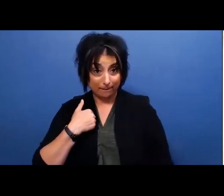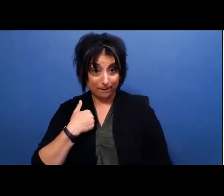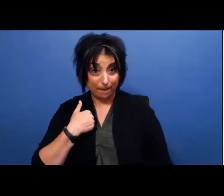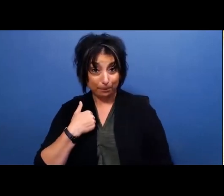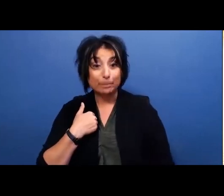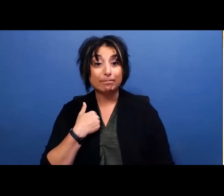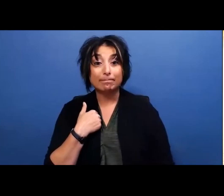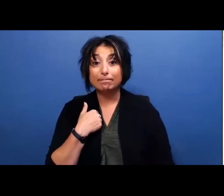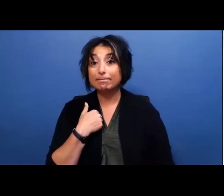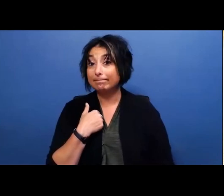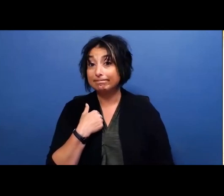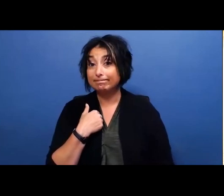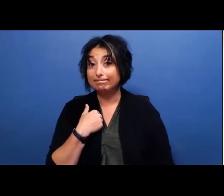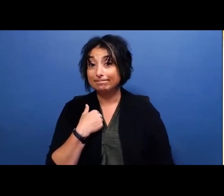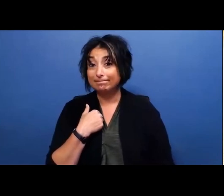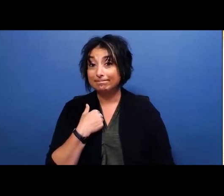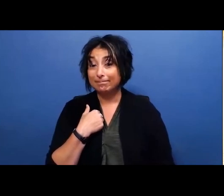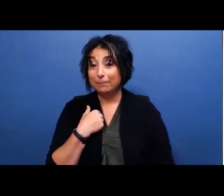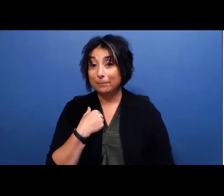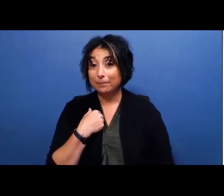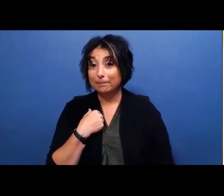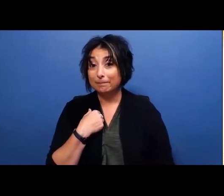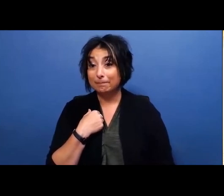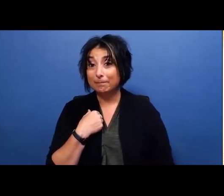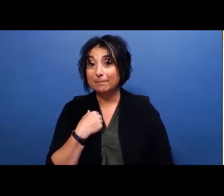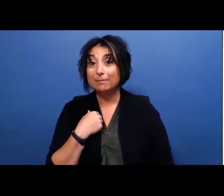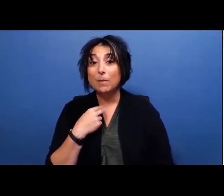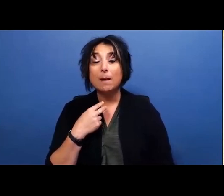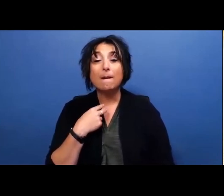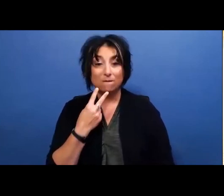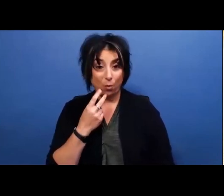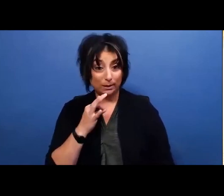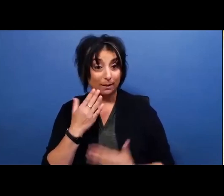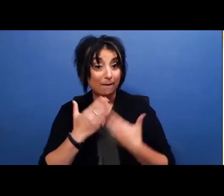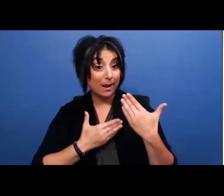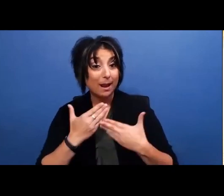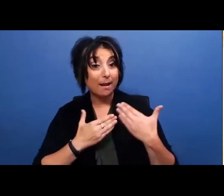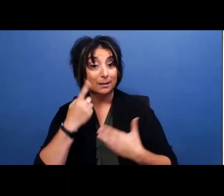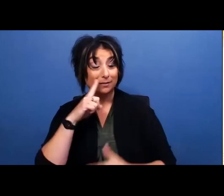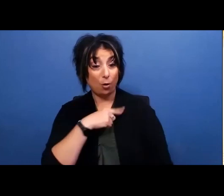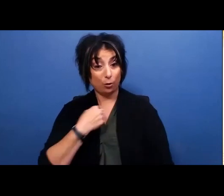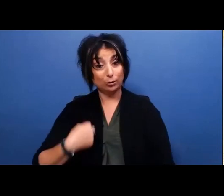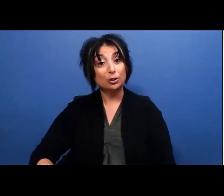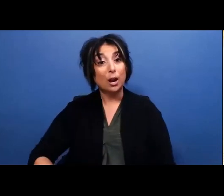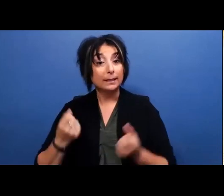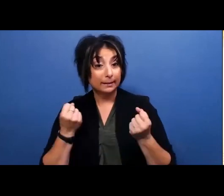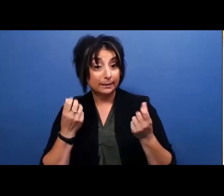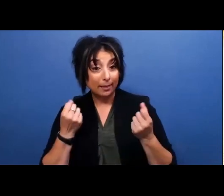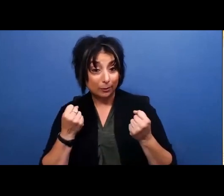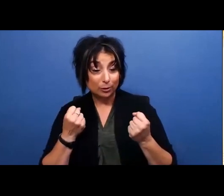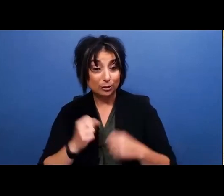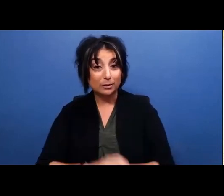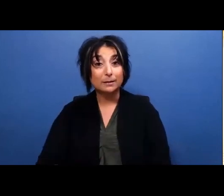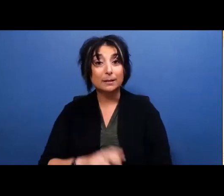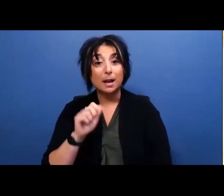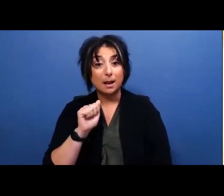Hanban, and we have Voice of Hands for the Chinese Sign Language, on Ding